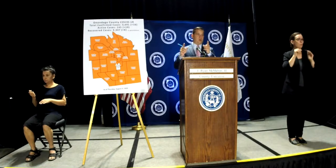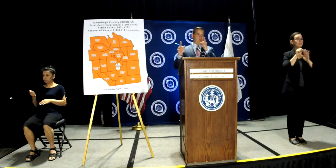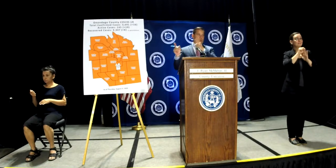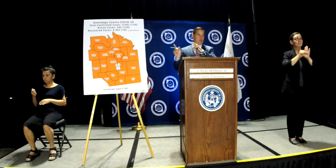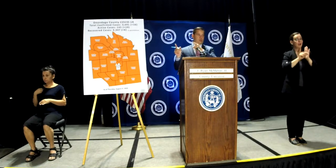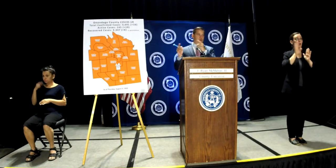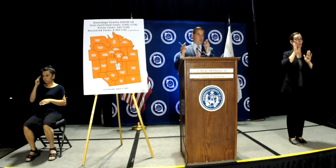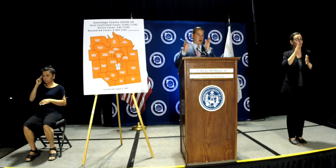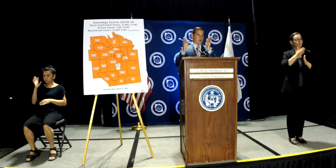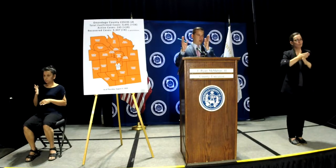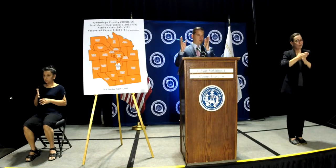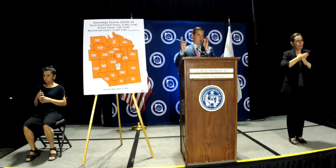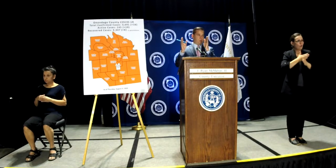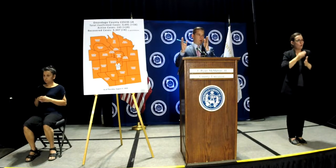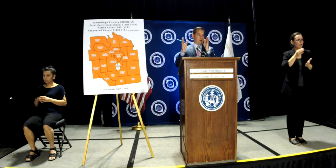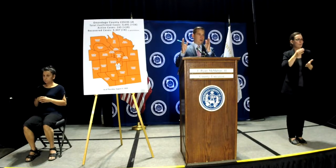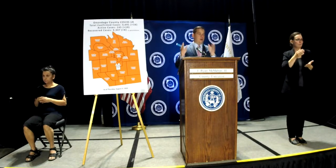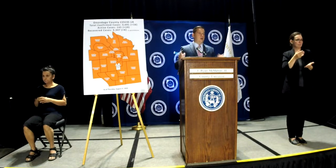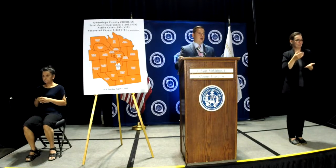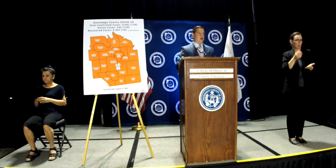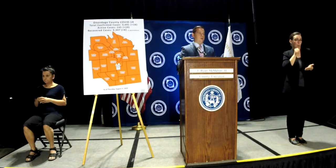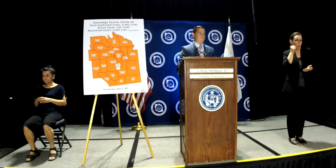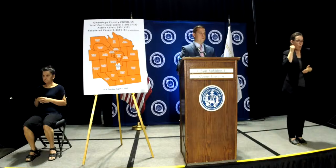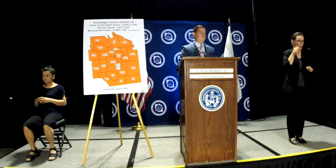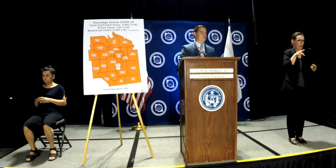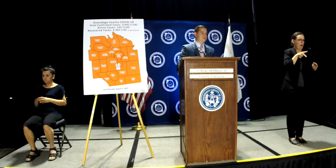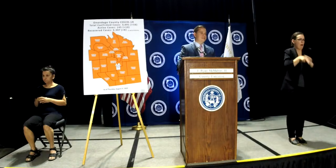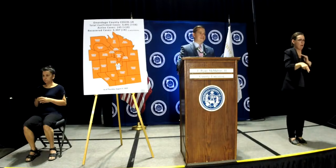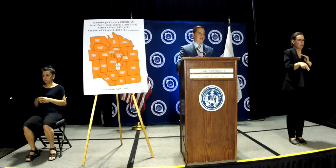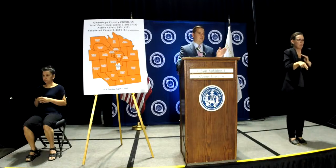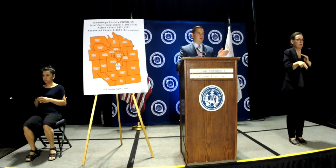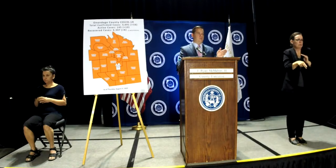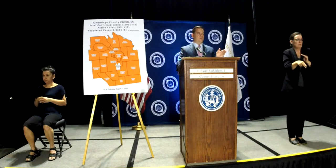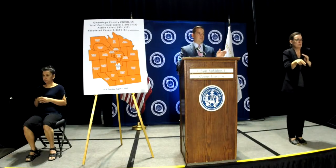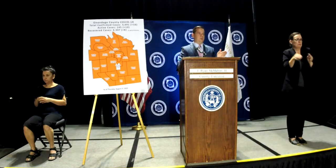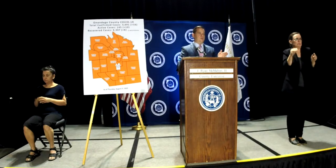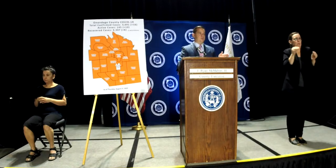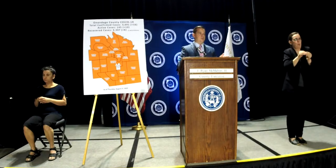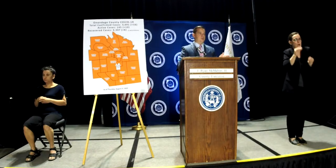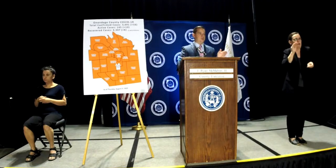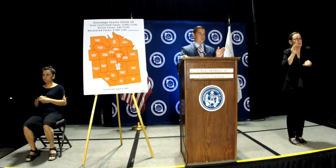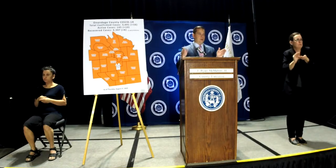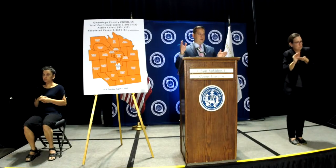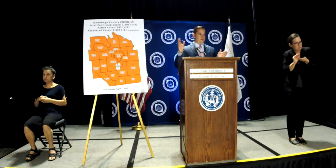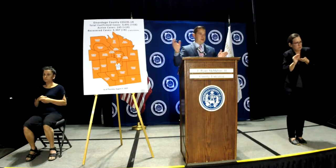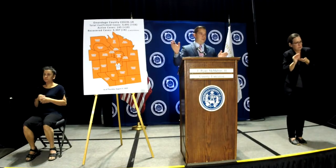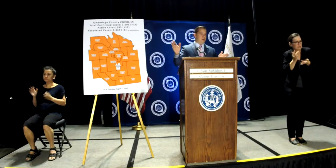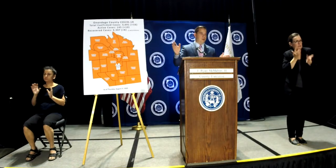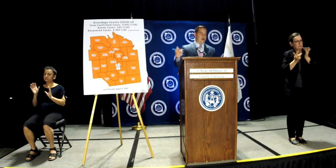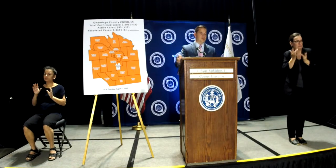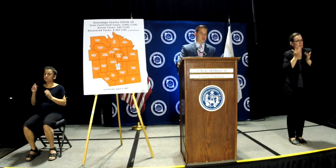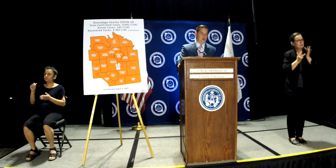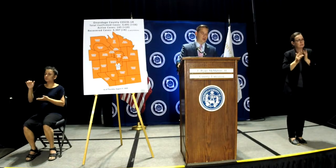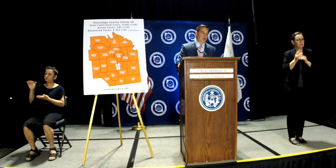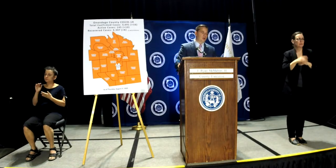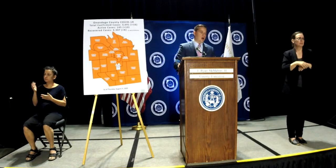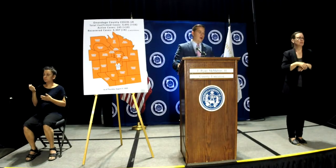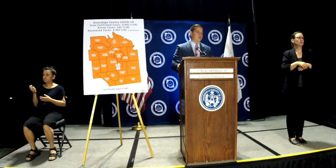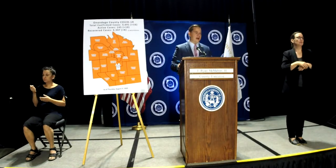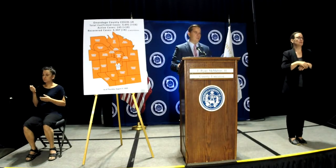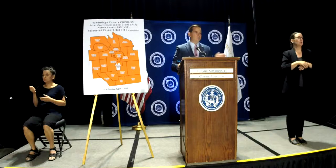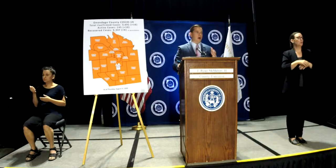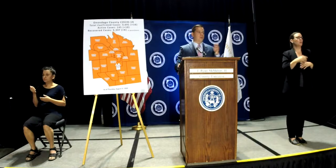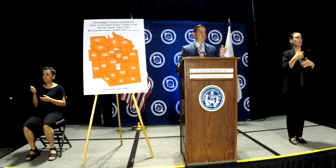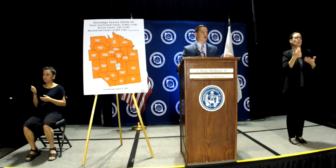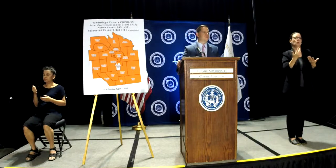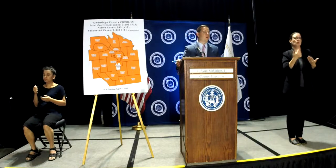be 21-22, but our year of 21, is it sustainable? Is it going to be the same number next year?